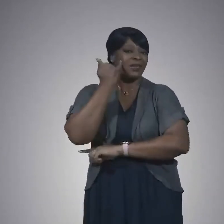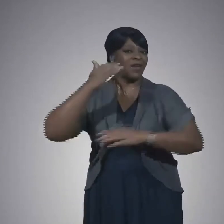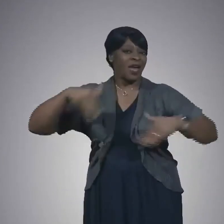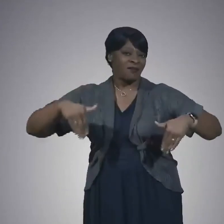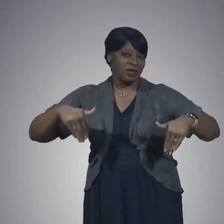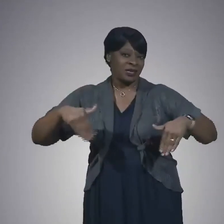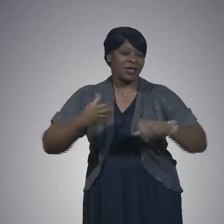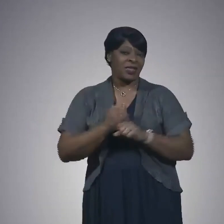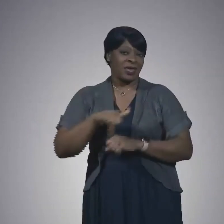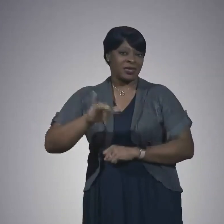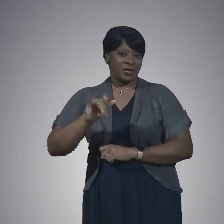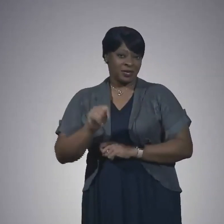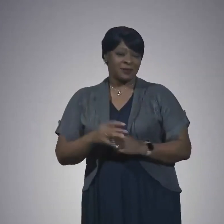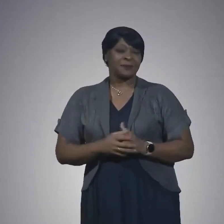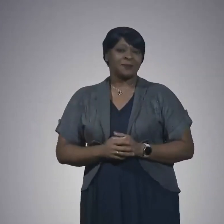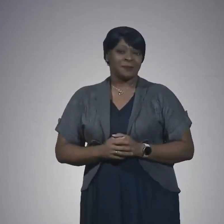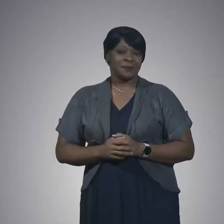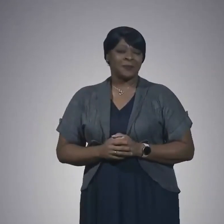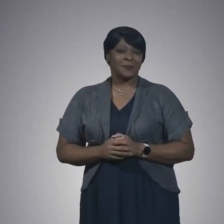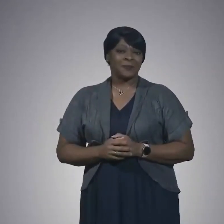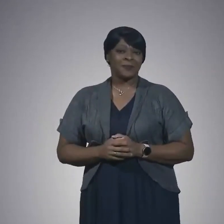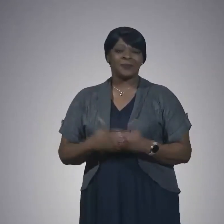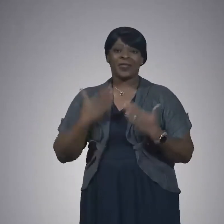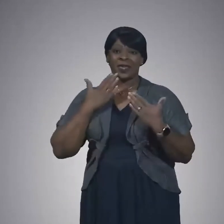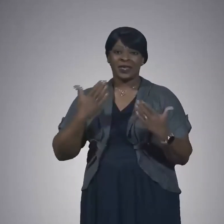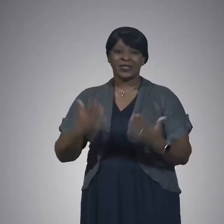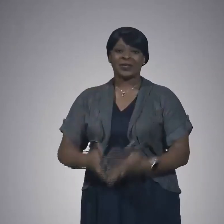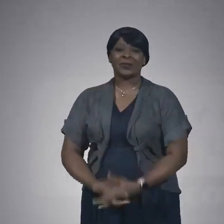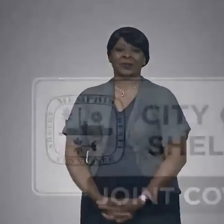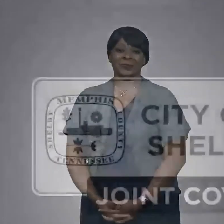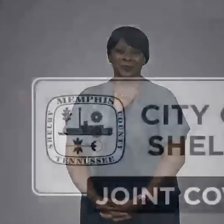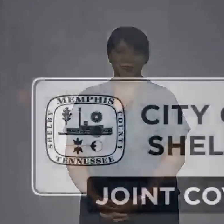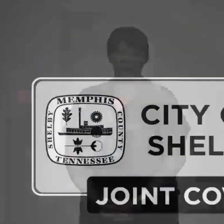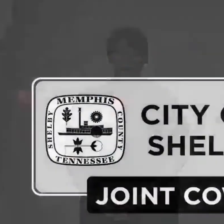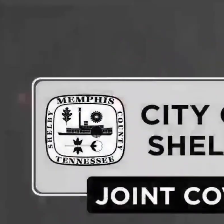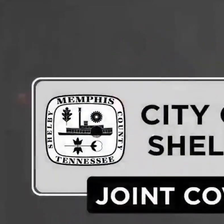done so already. Thanks, everyone. Have a great weekend, and we'll see you back here next week.